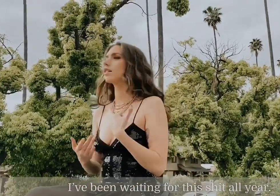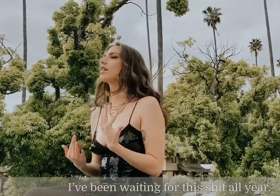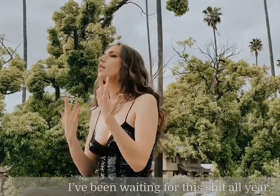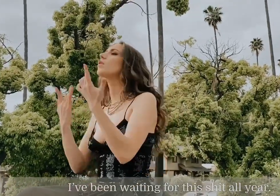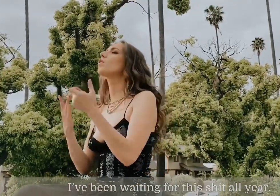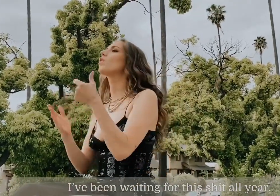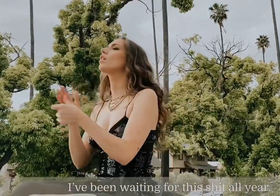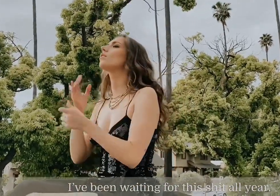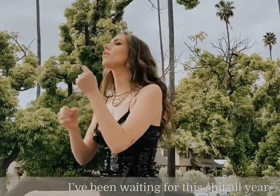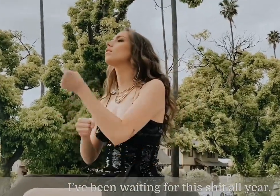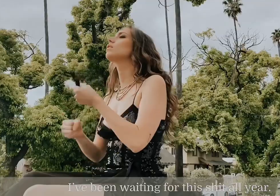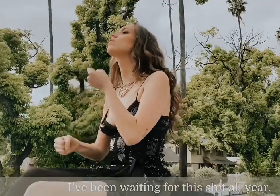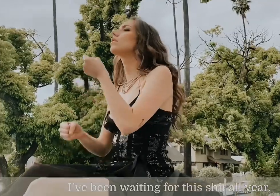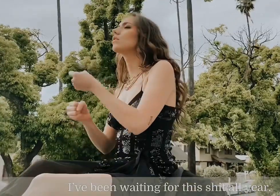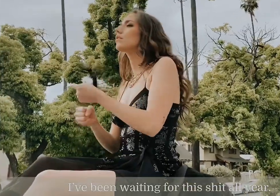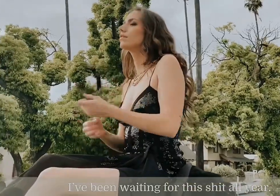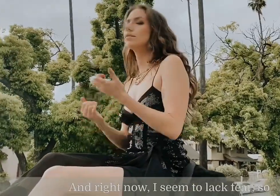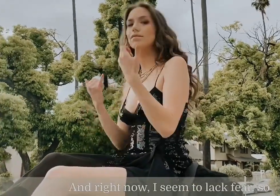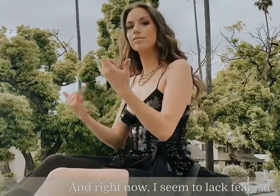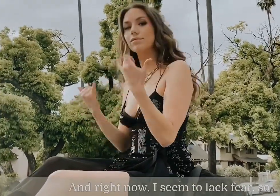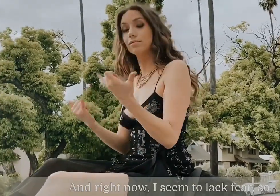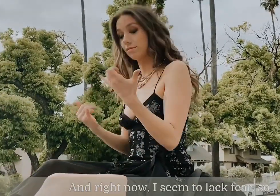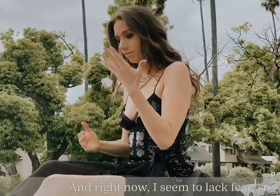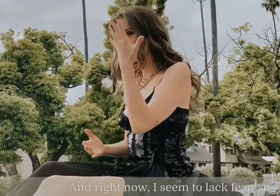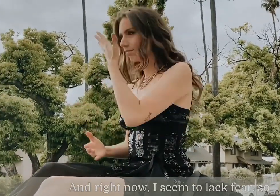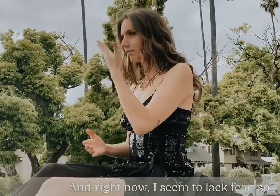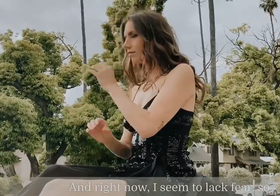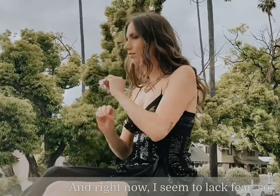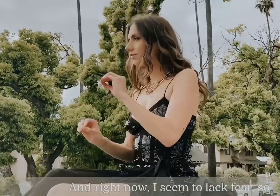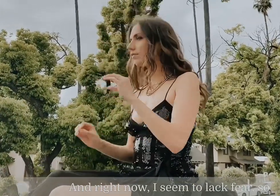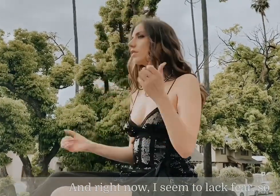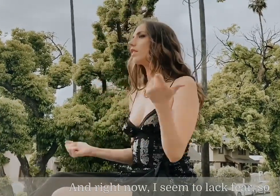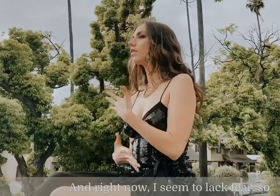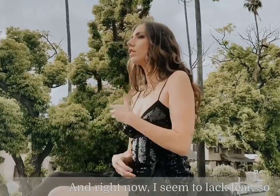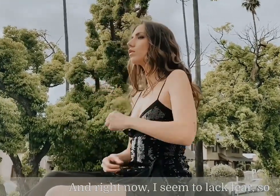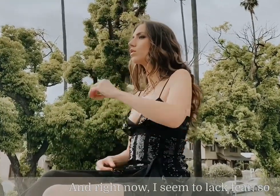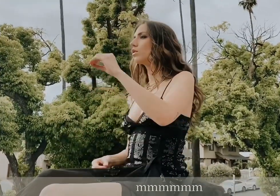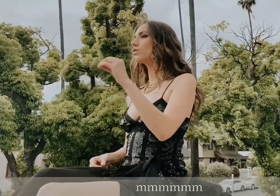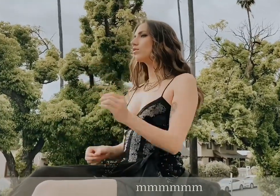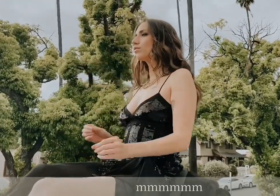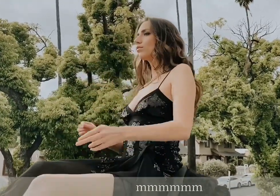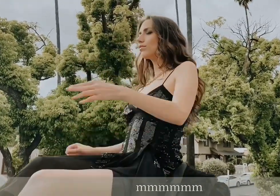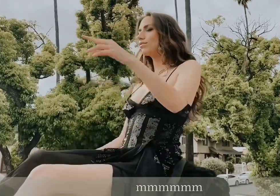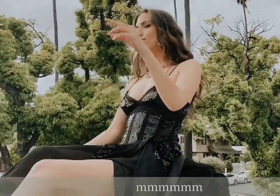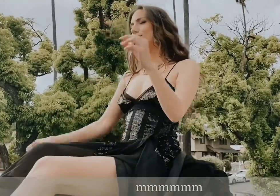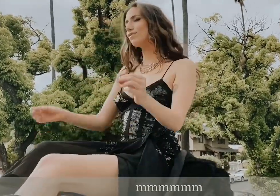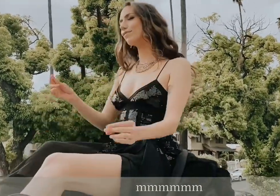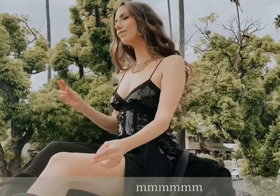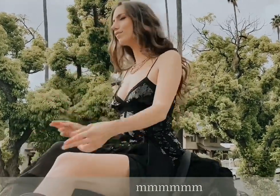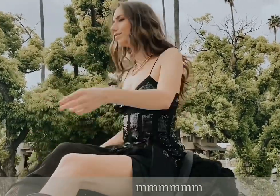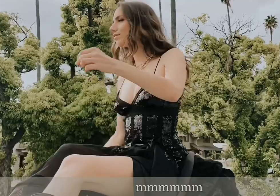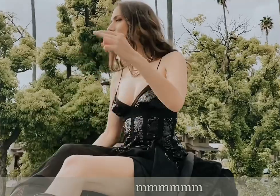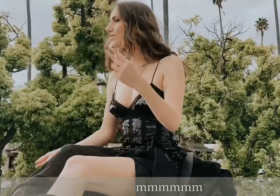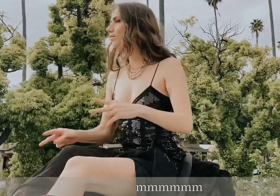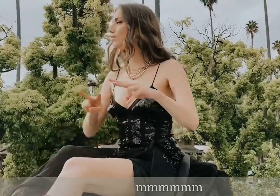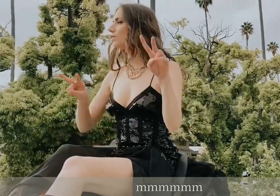week I've been waiting for this shit all year, and right now I seem to lack fear So, mmm,